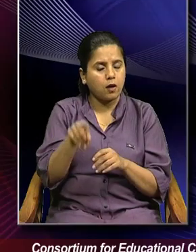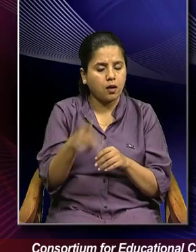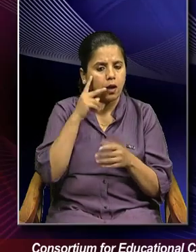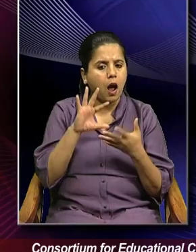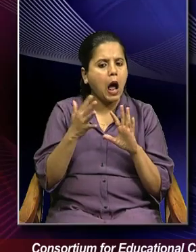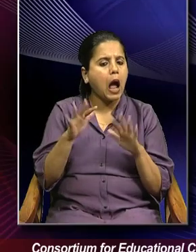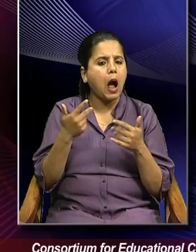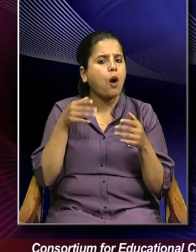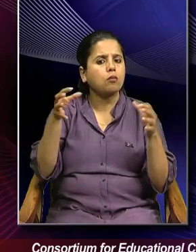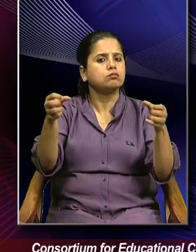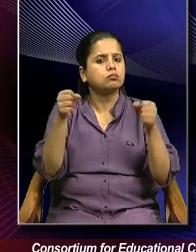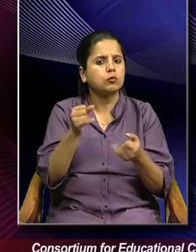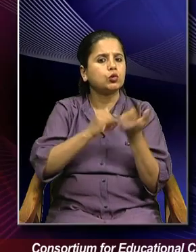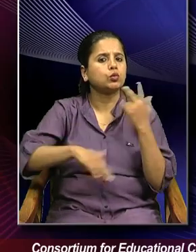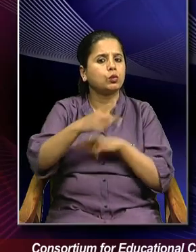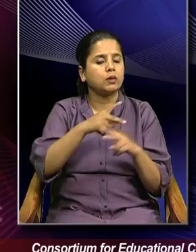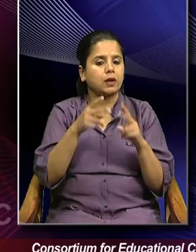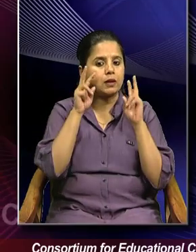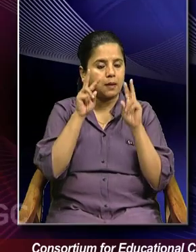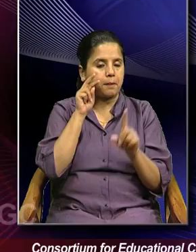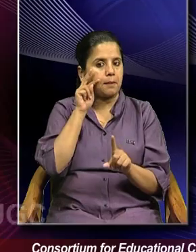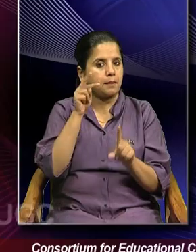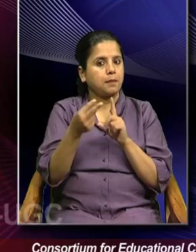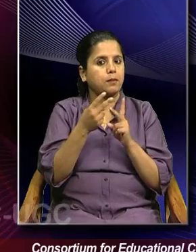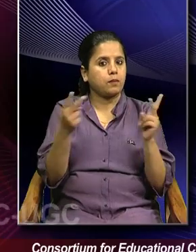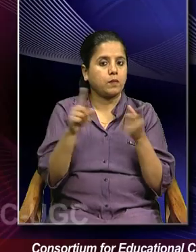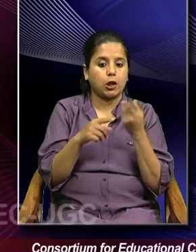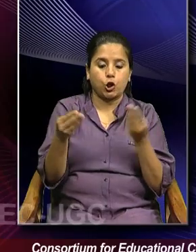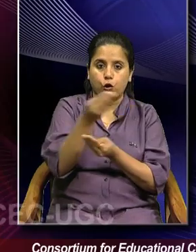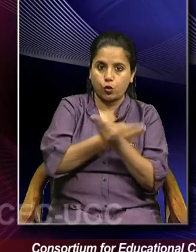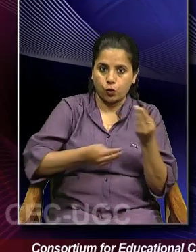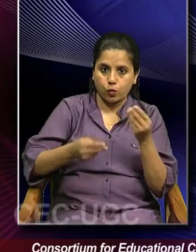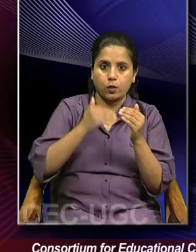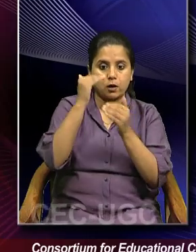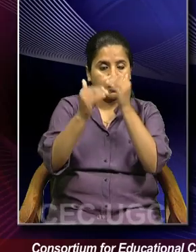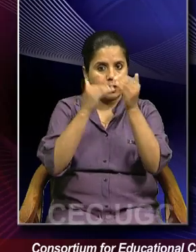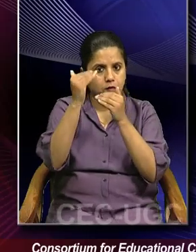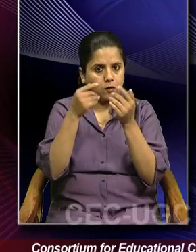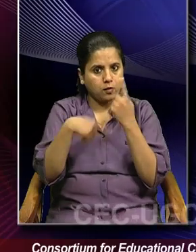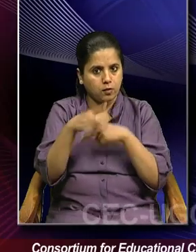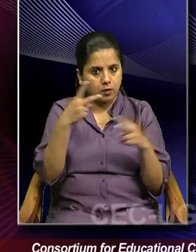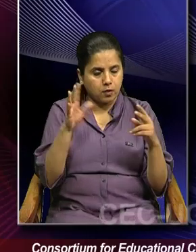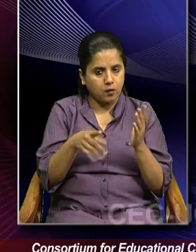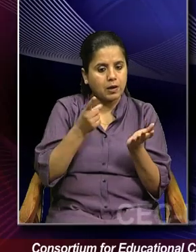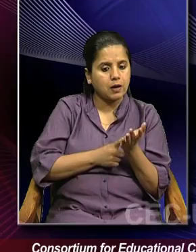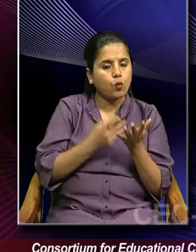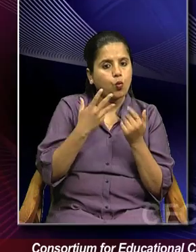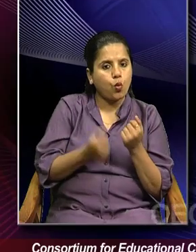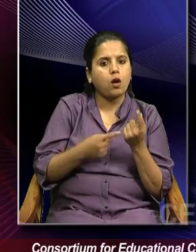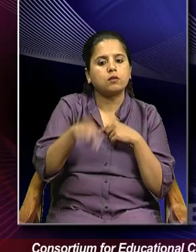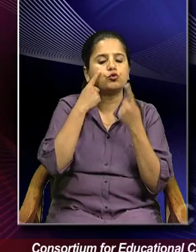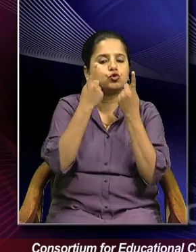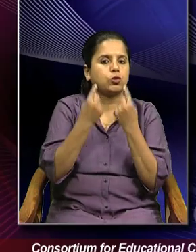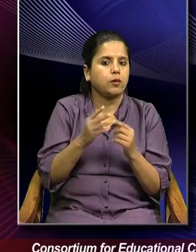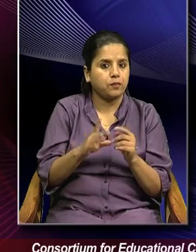biological differences. So, seen in this perspective, economy, development too demands analysis. So